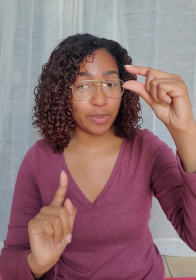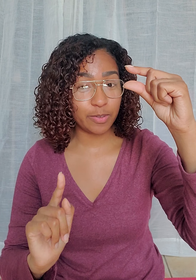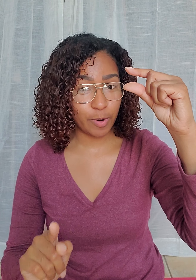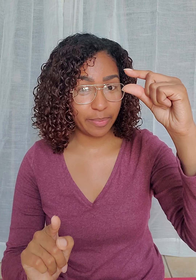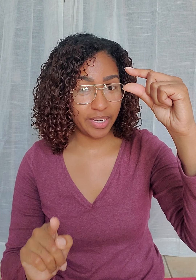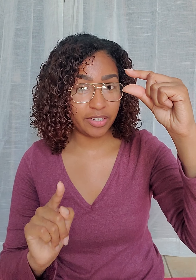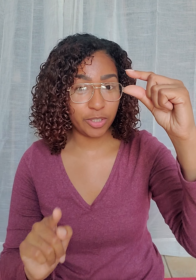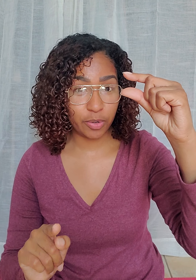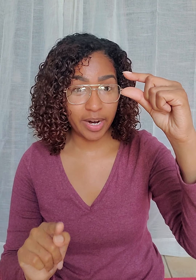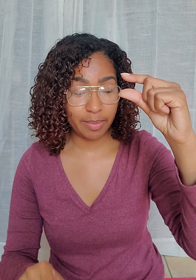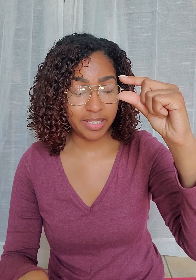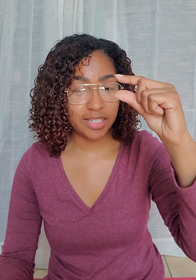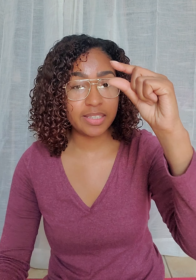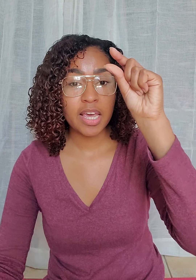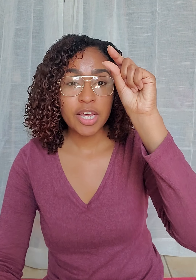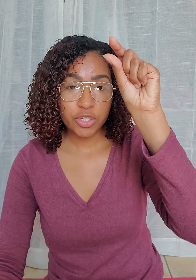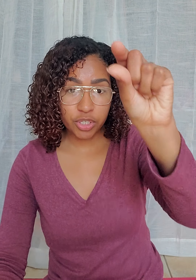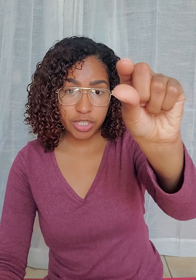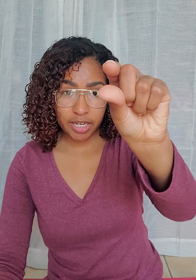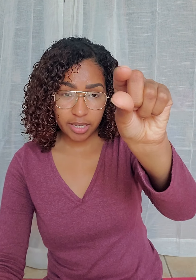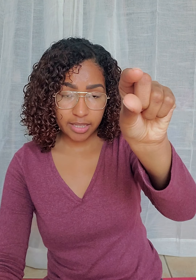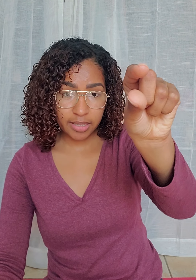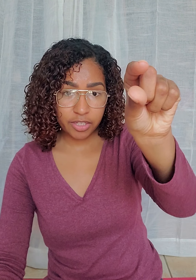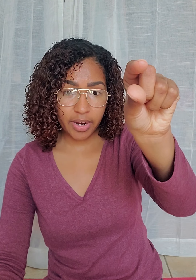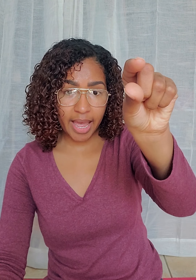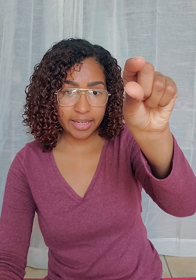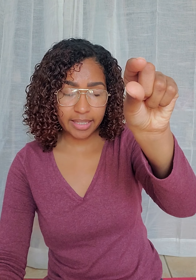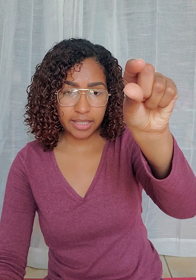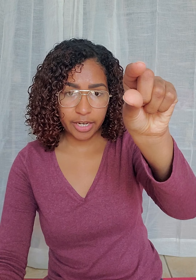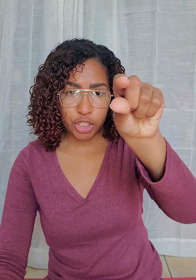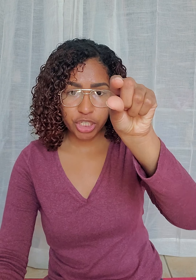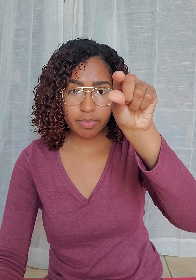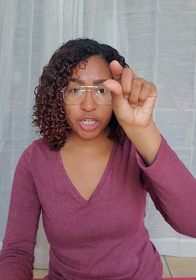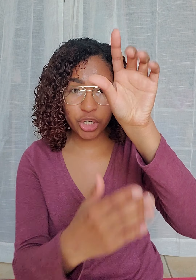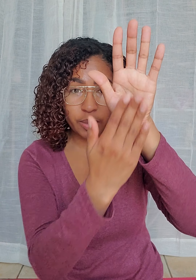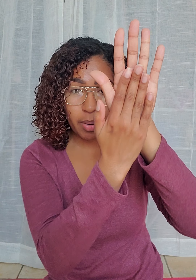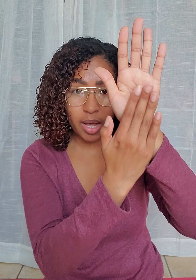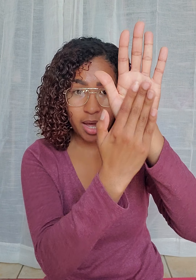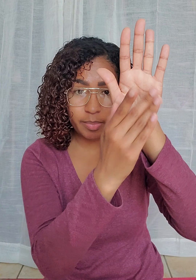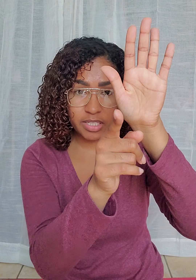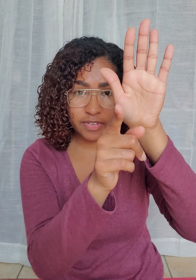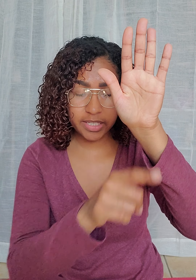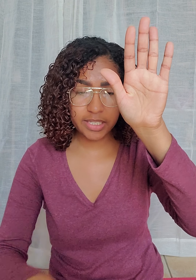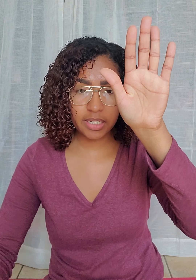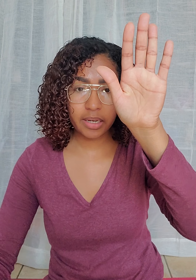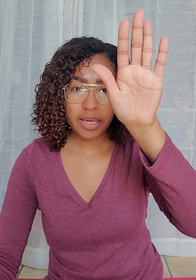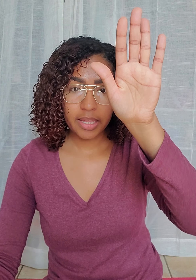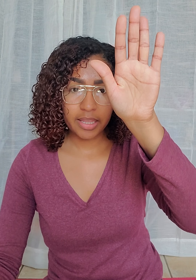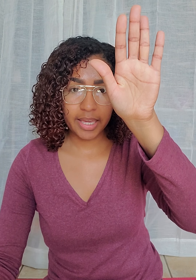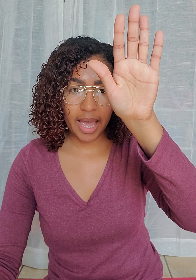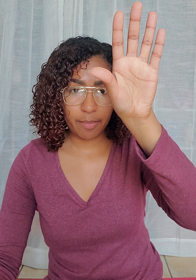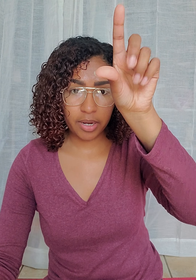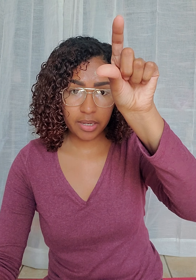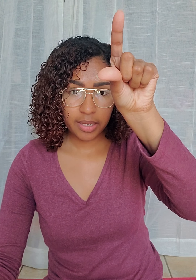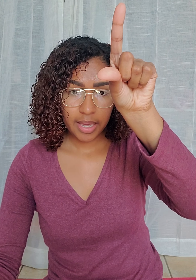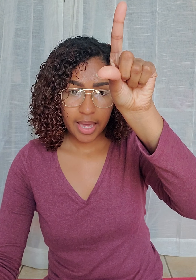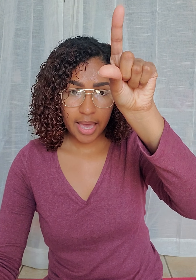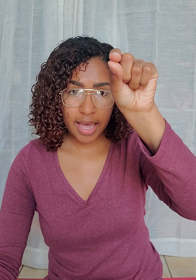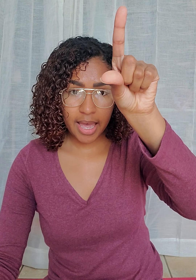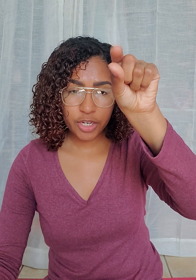of why we need to know our ABCs. So you need to take your hand like the letter G, make sure your palm is facing the camera, and you're just